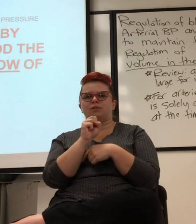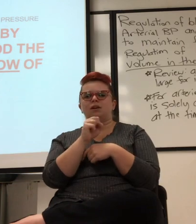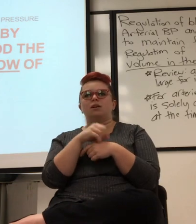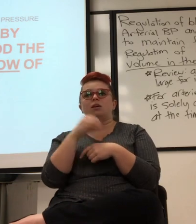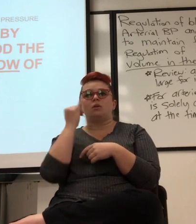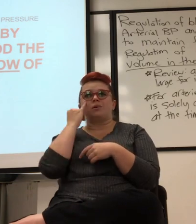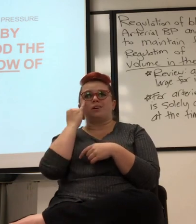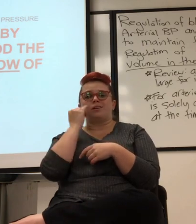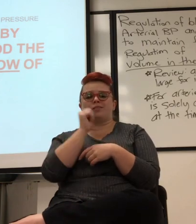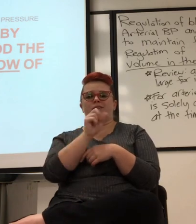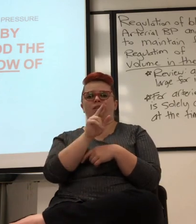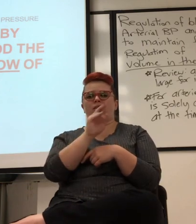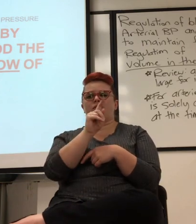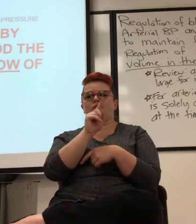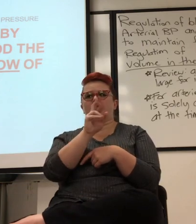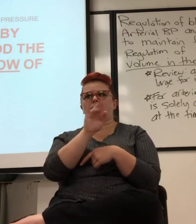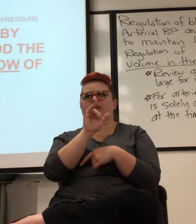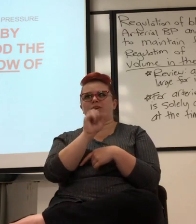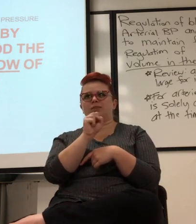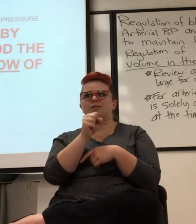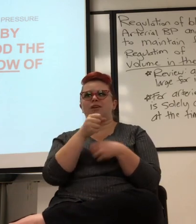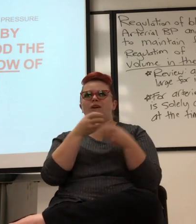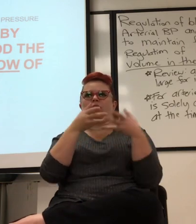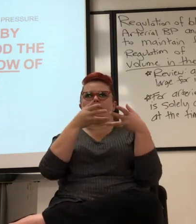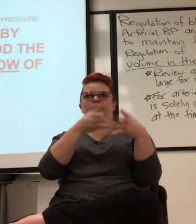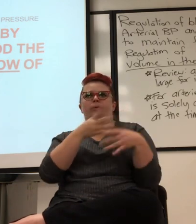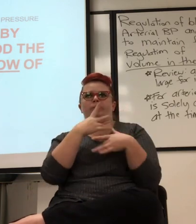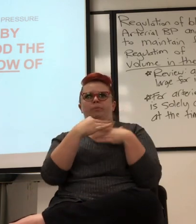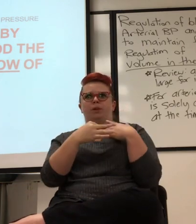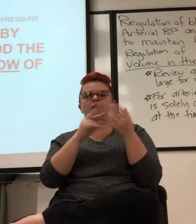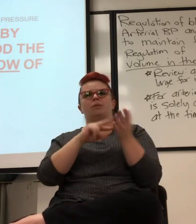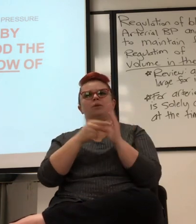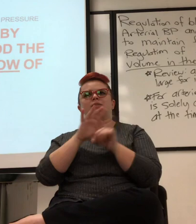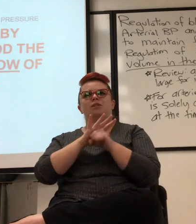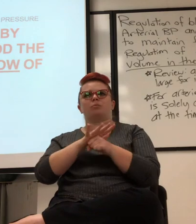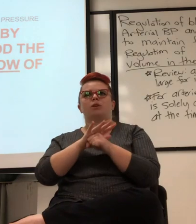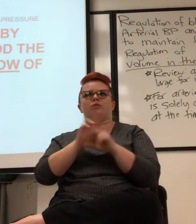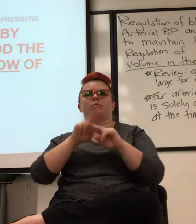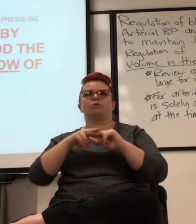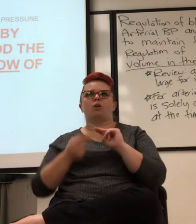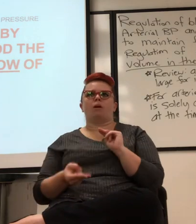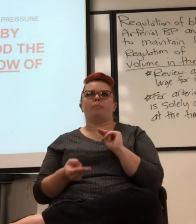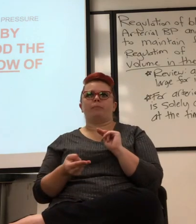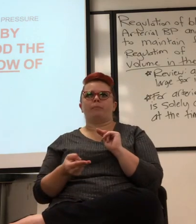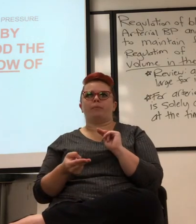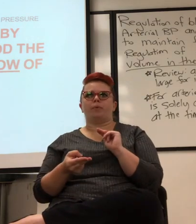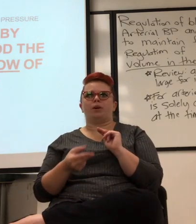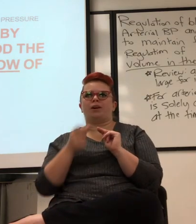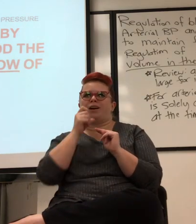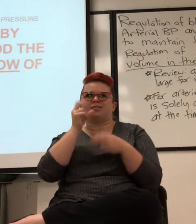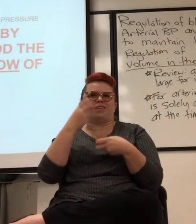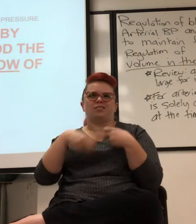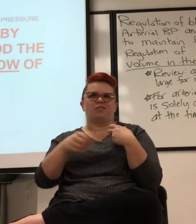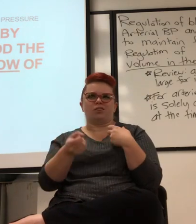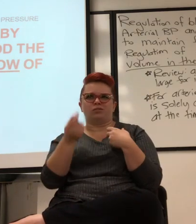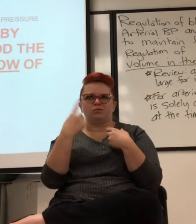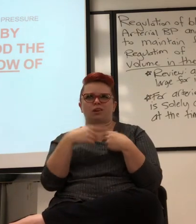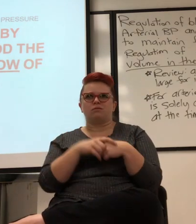if arteries are losing blood, arterial pressure drops, okay? And that's not too hard to